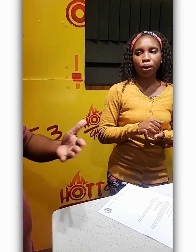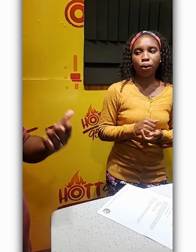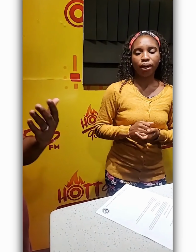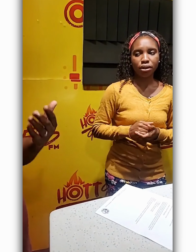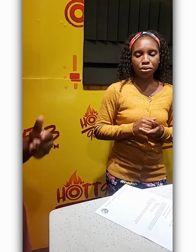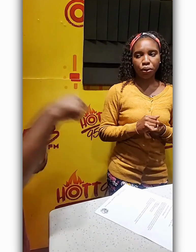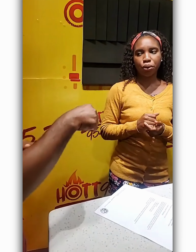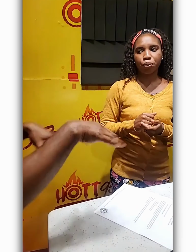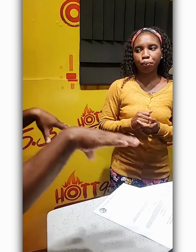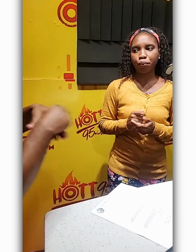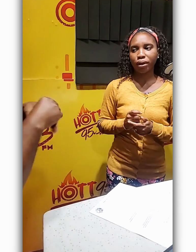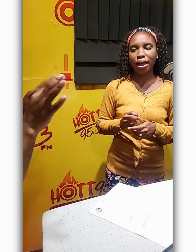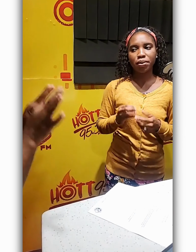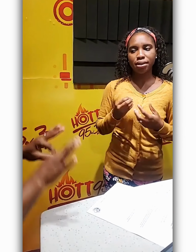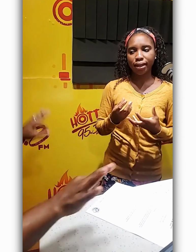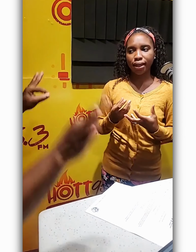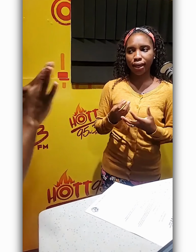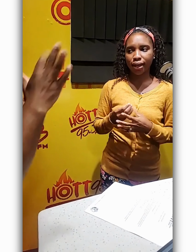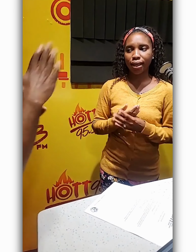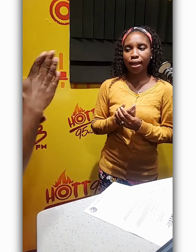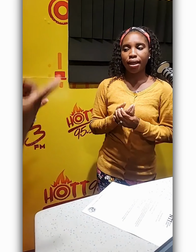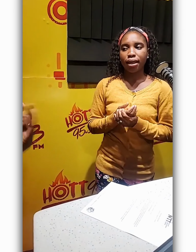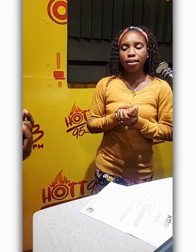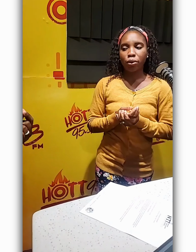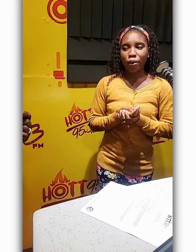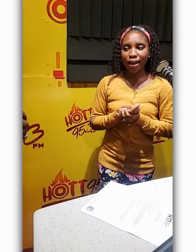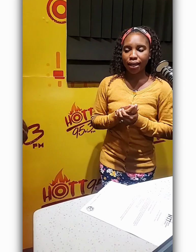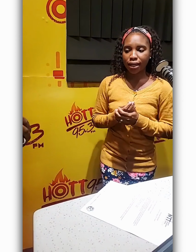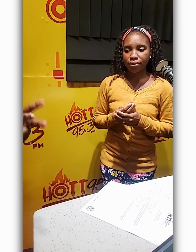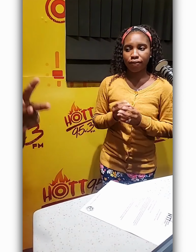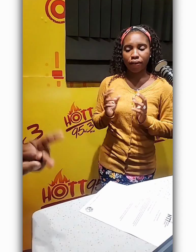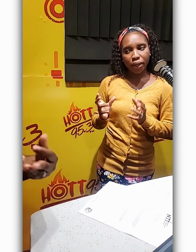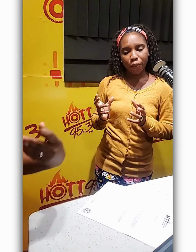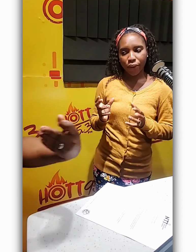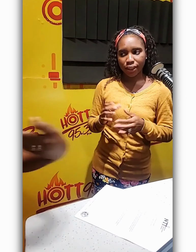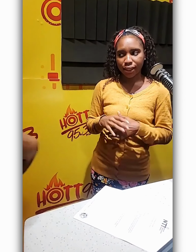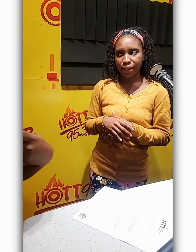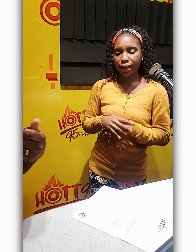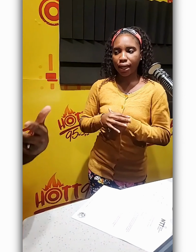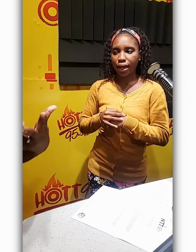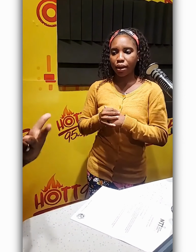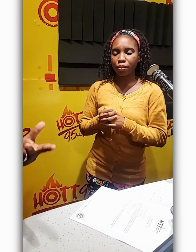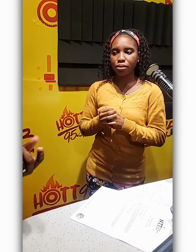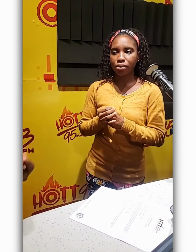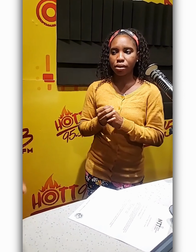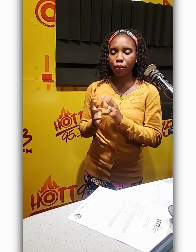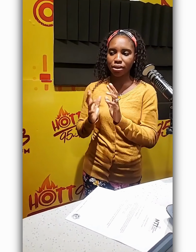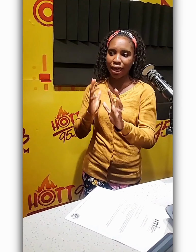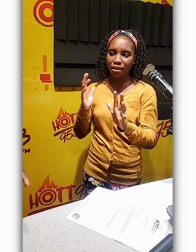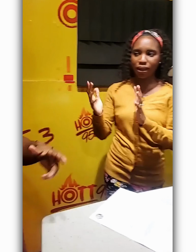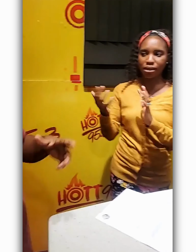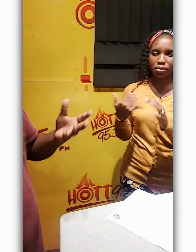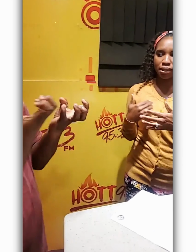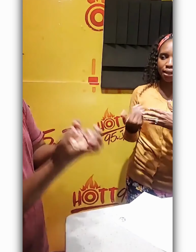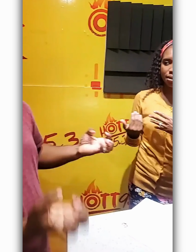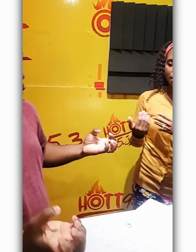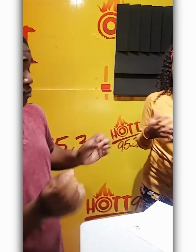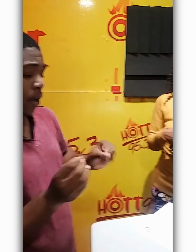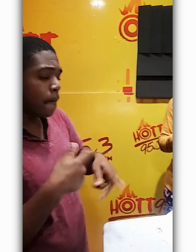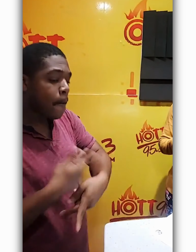Okay, so I was thinking the wedding is very important. Some person explained some details to me.